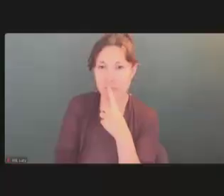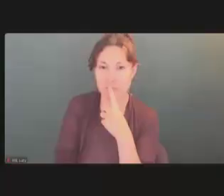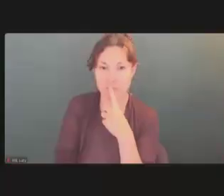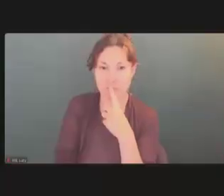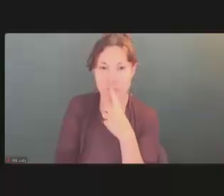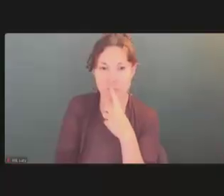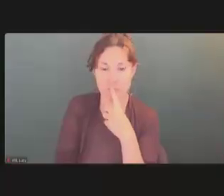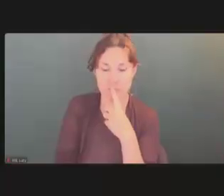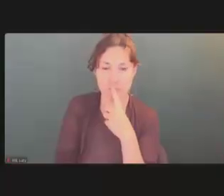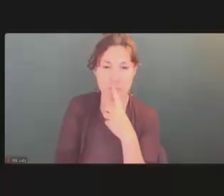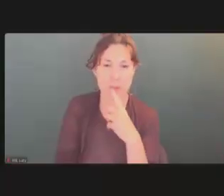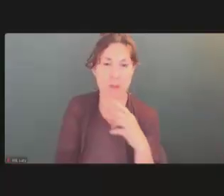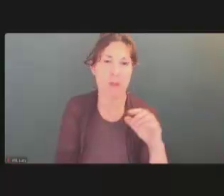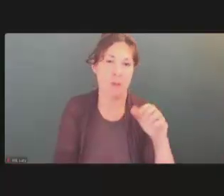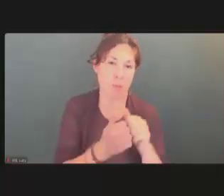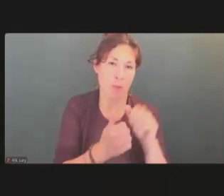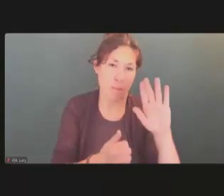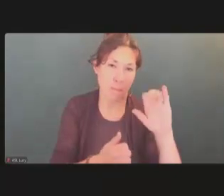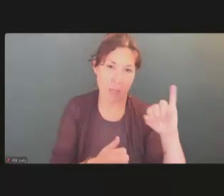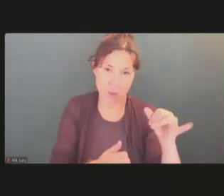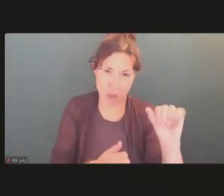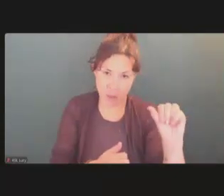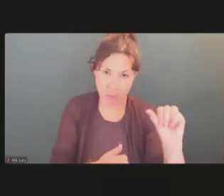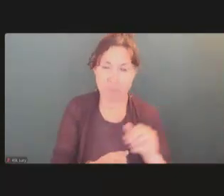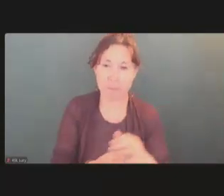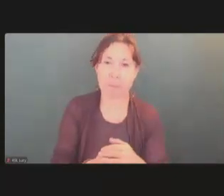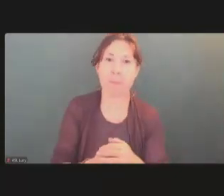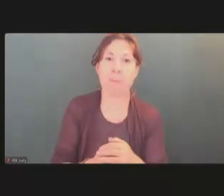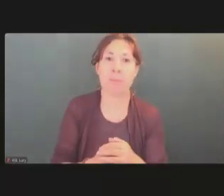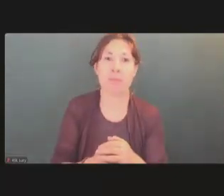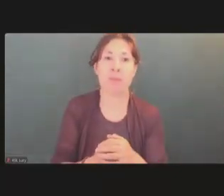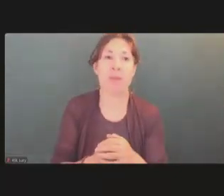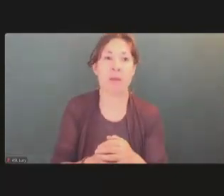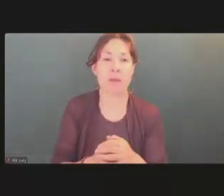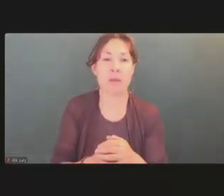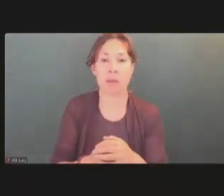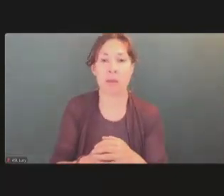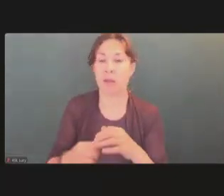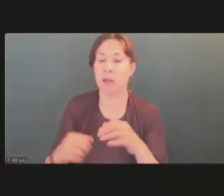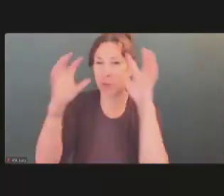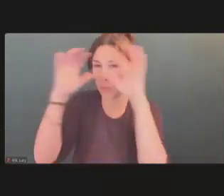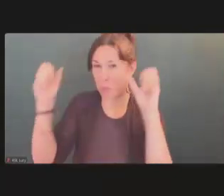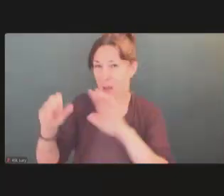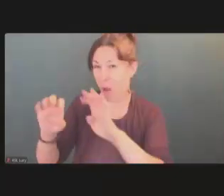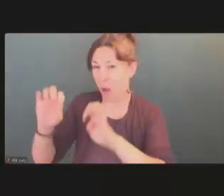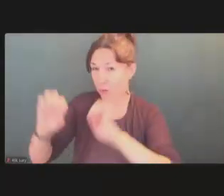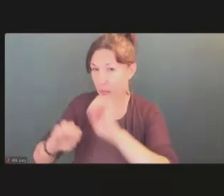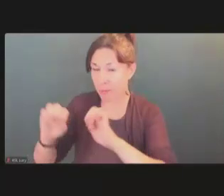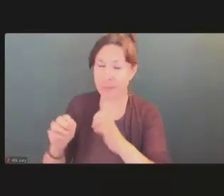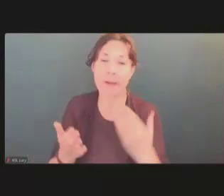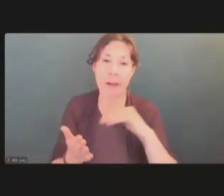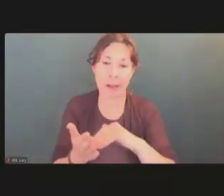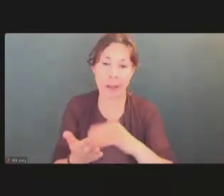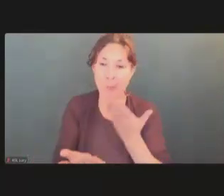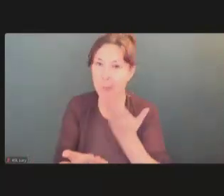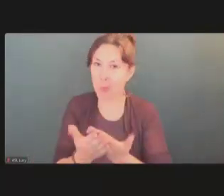Mike Heischman, Dorchester, Beja. The evaluation of Ms. Skipper once again demonstrates that the school committee sees